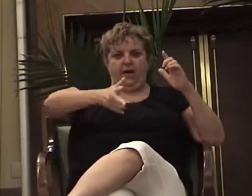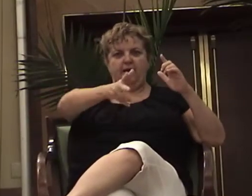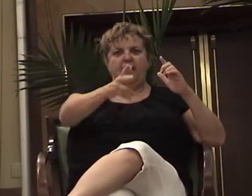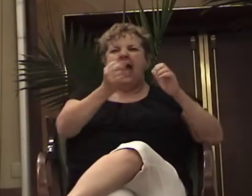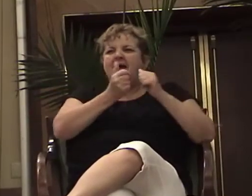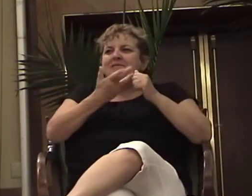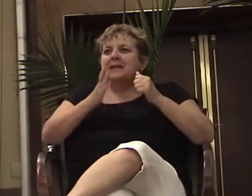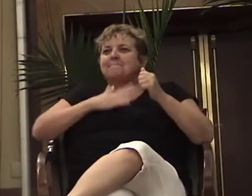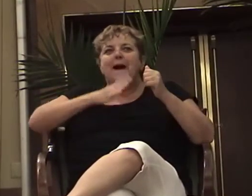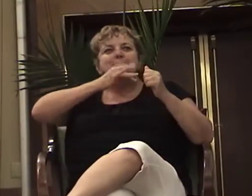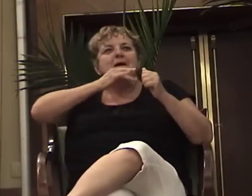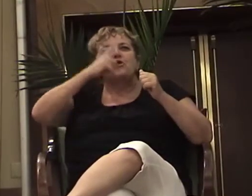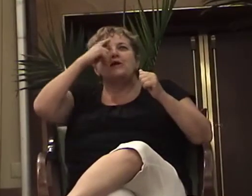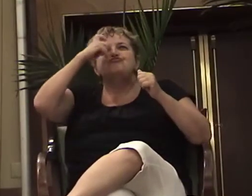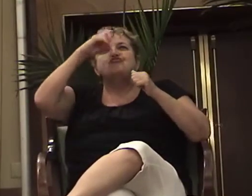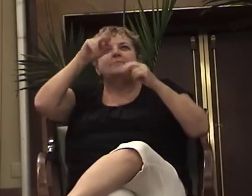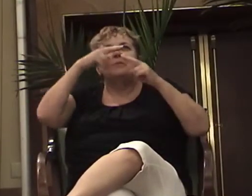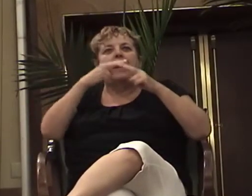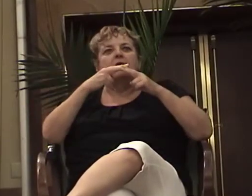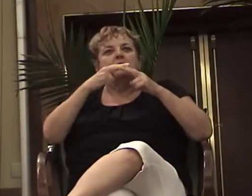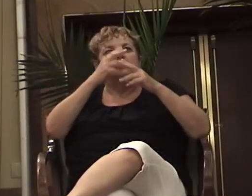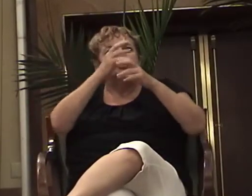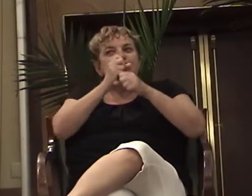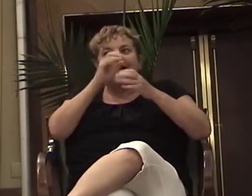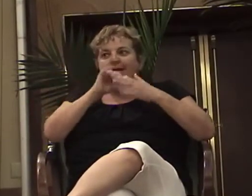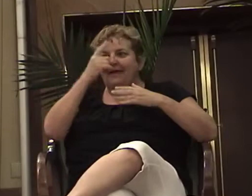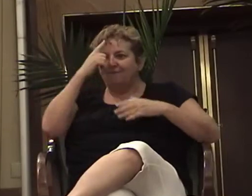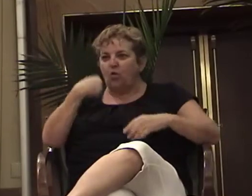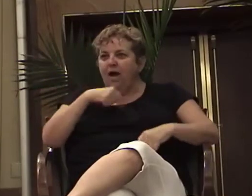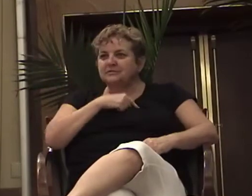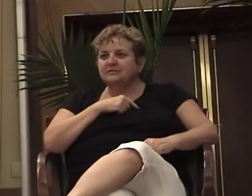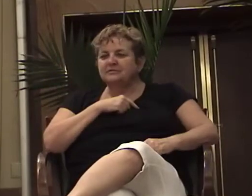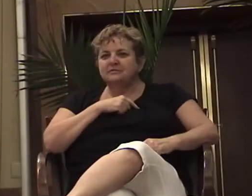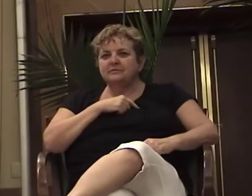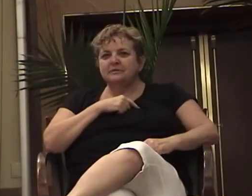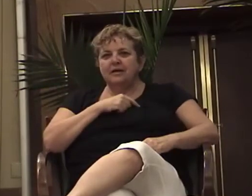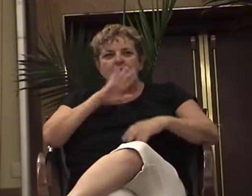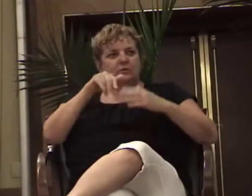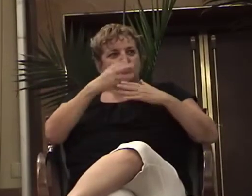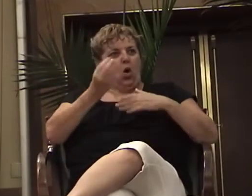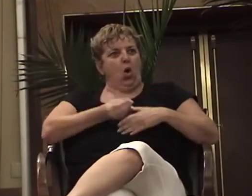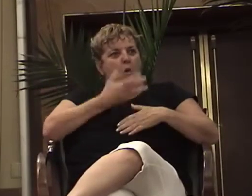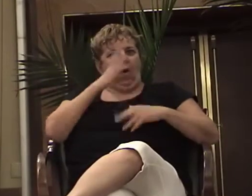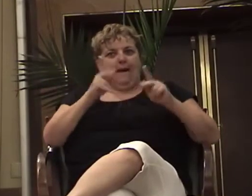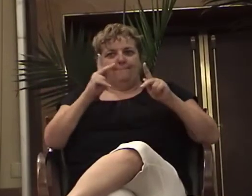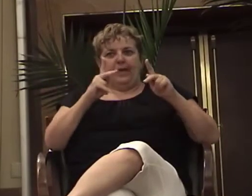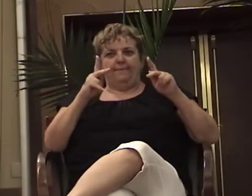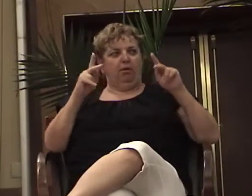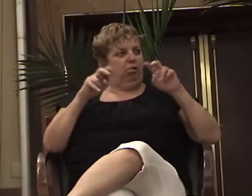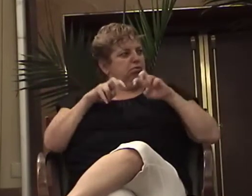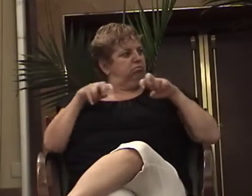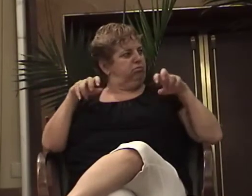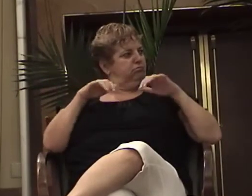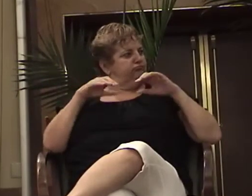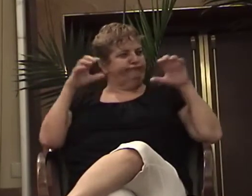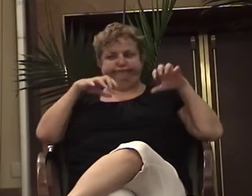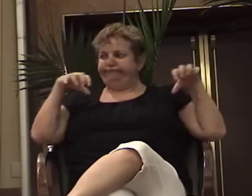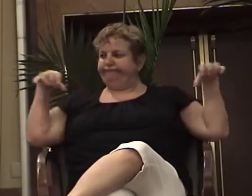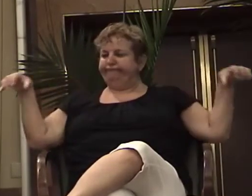of. She was able to get that for us, and it was in an all-white neighborhood. And so we moved into this all-white neighborhood. We were the first